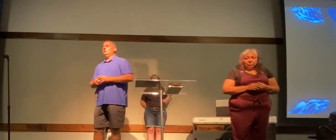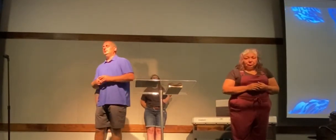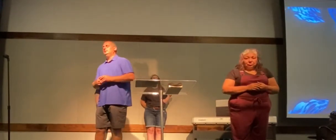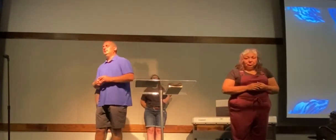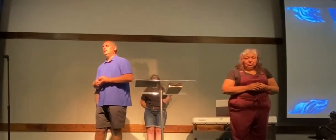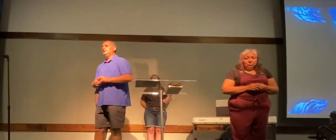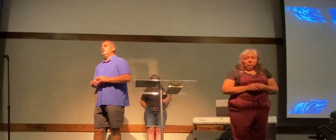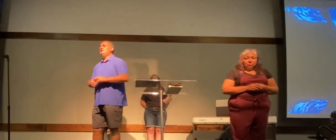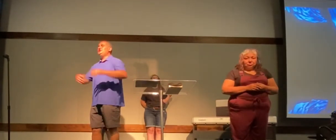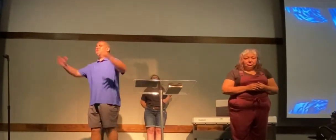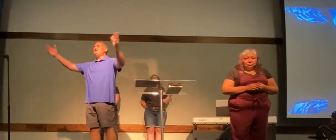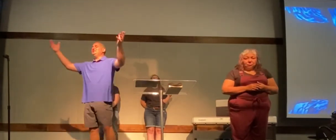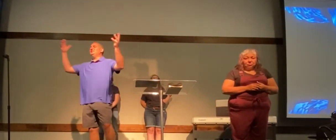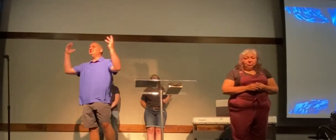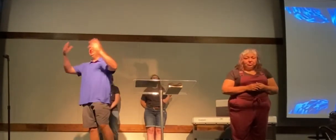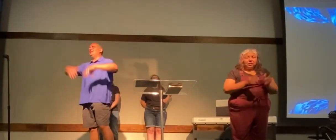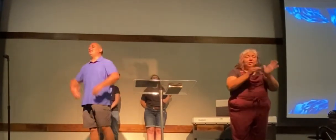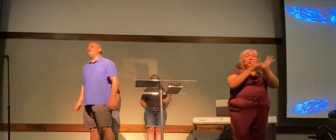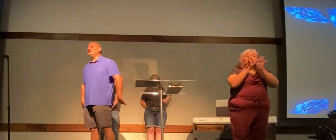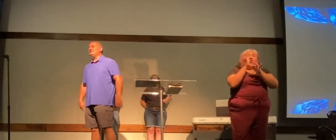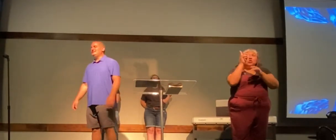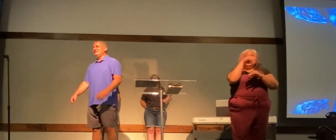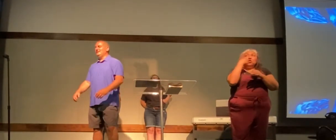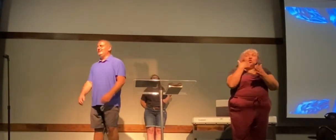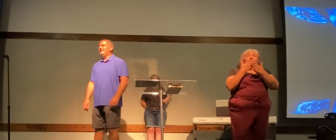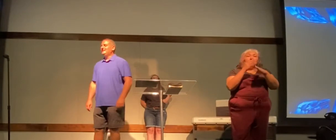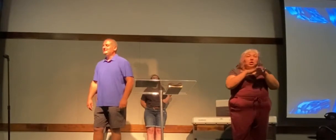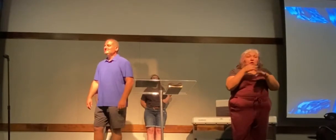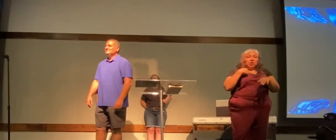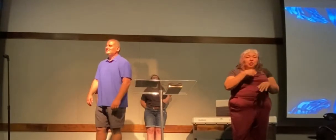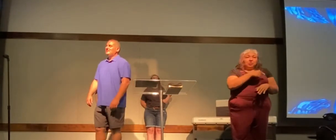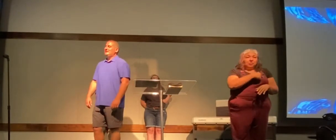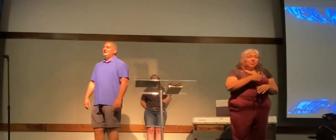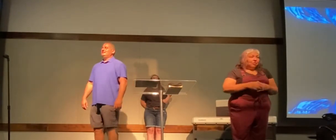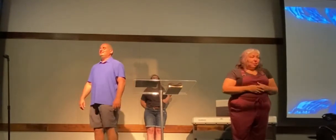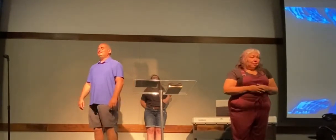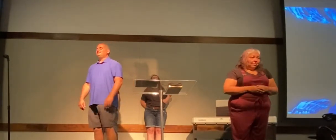Whew. Jesus, you look good on us.